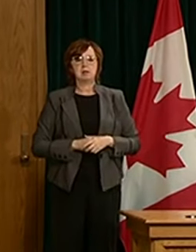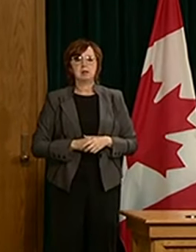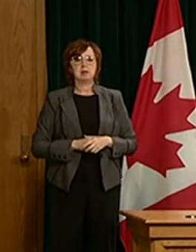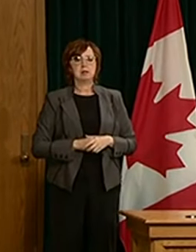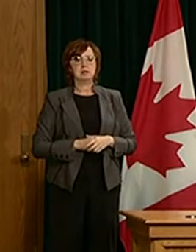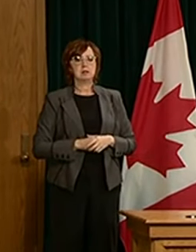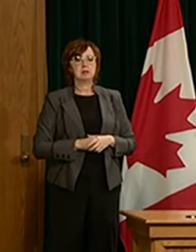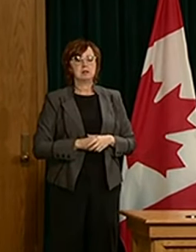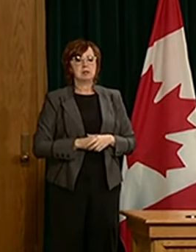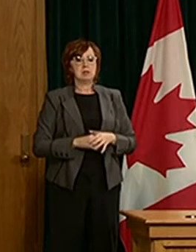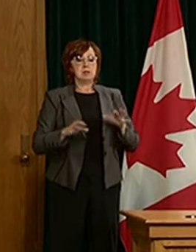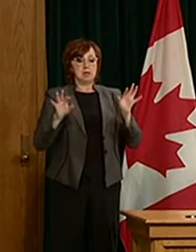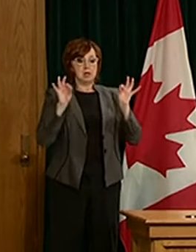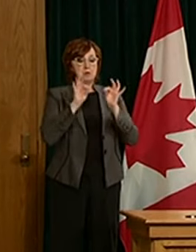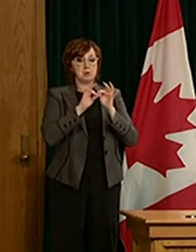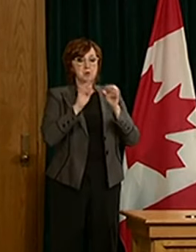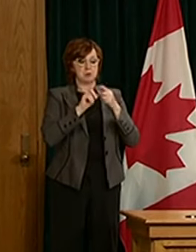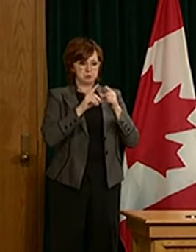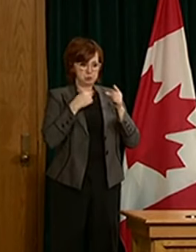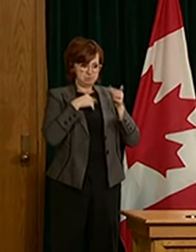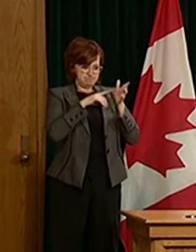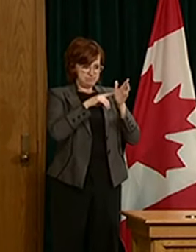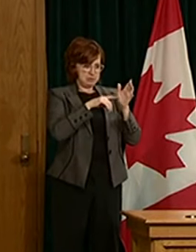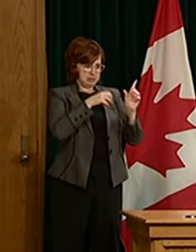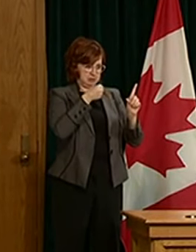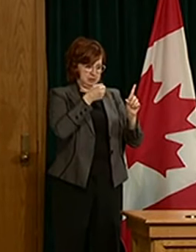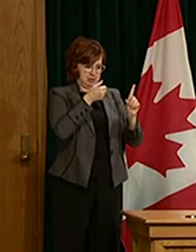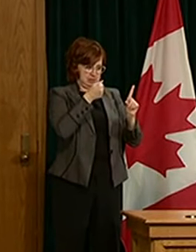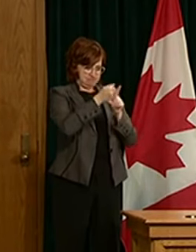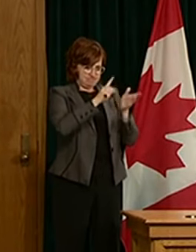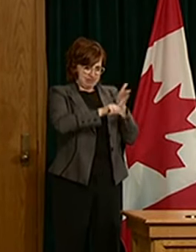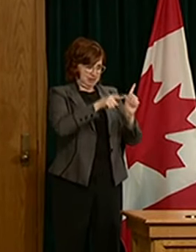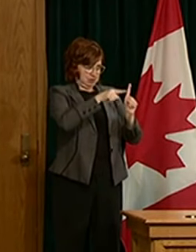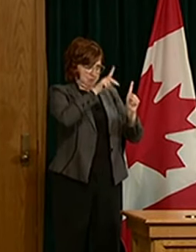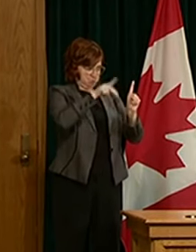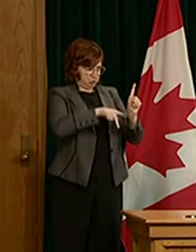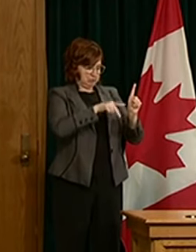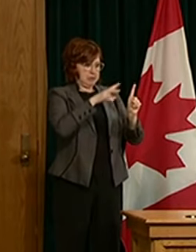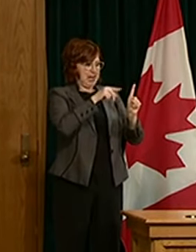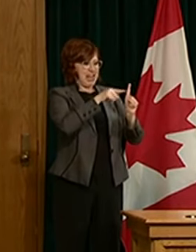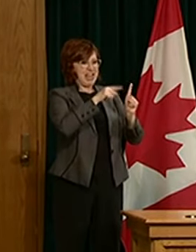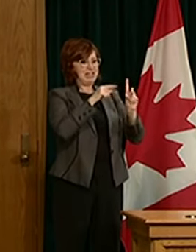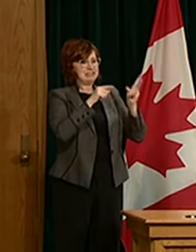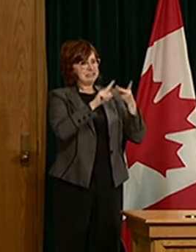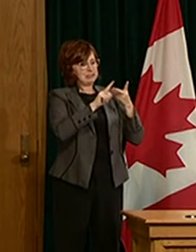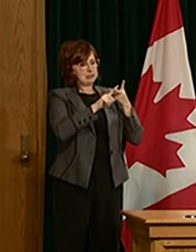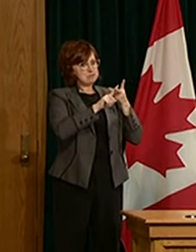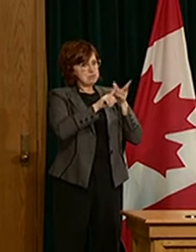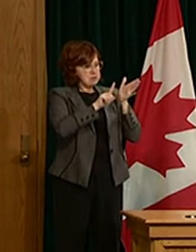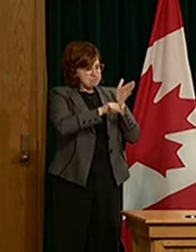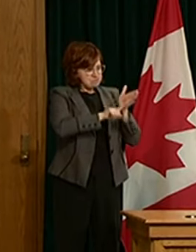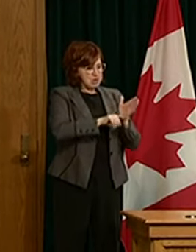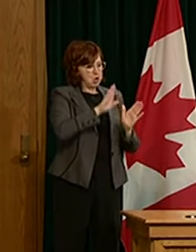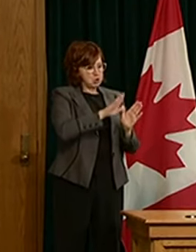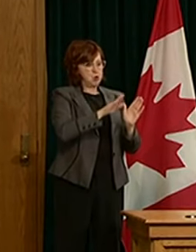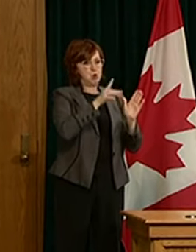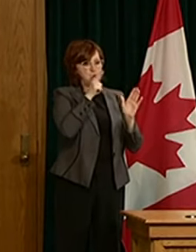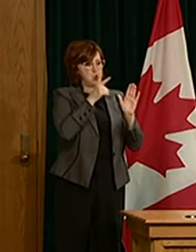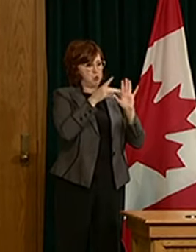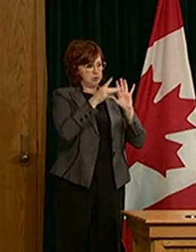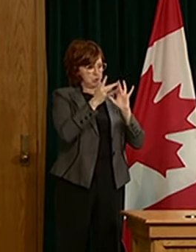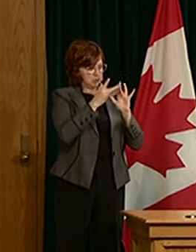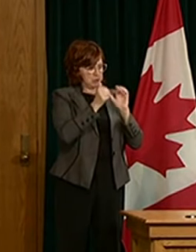case investigation and a contact investigation, and we've expanded our capacity to do that work with more than a 300% increase in